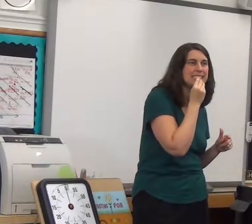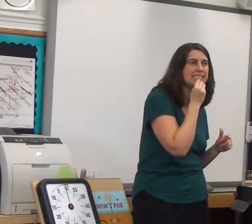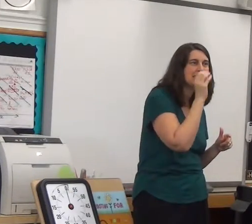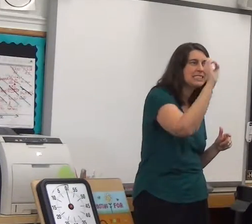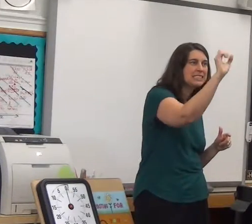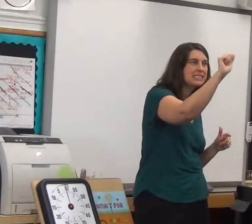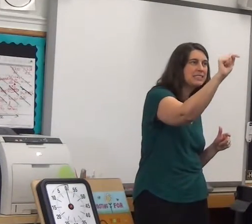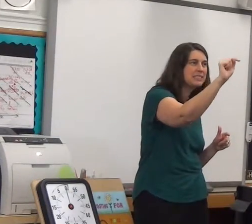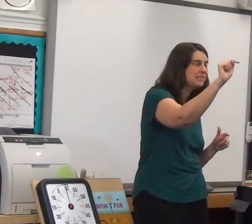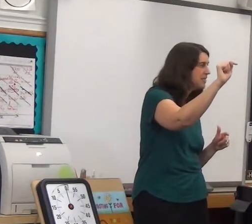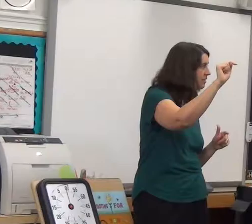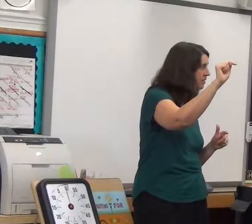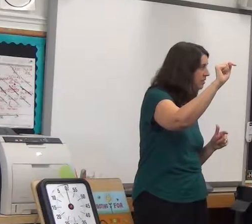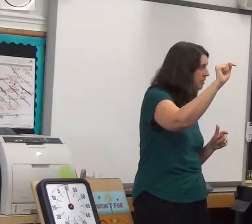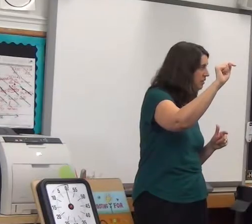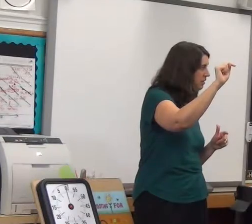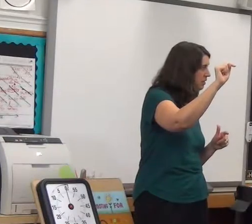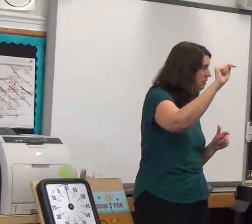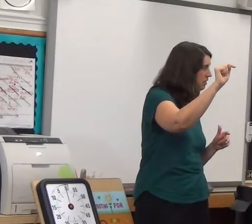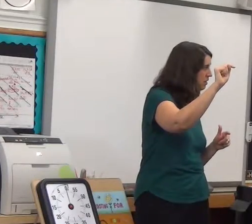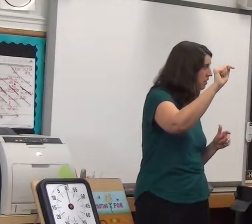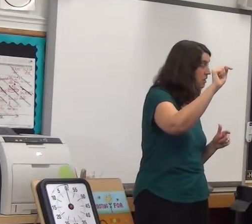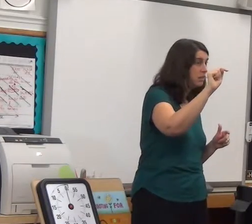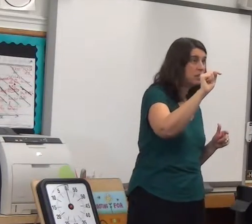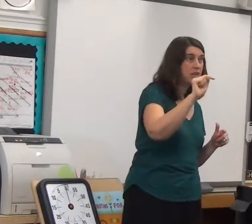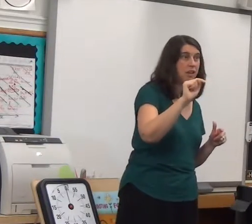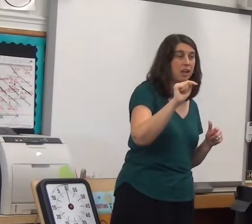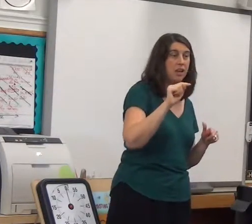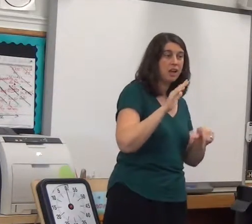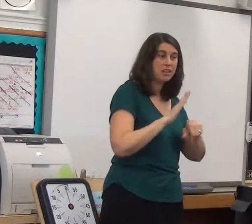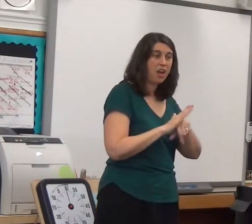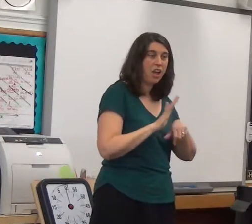Eat. The word was eat. And on the piece of paper